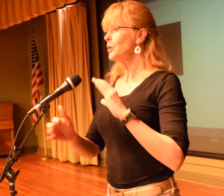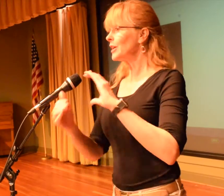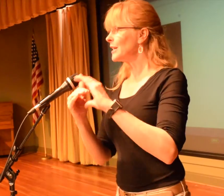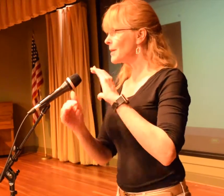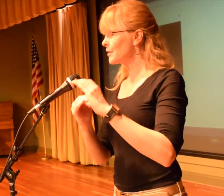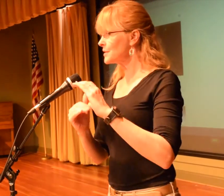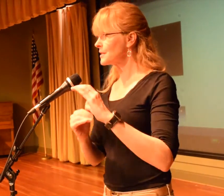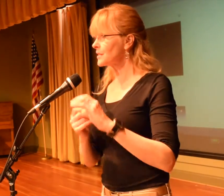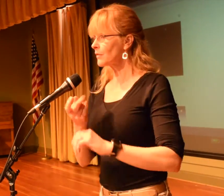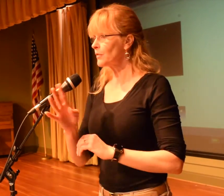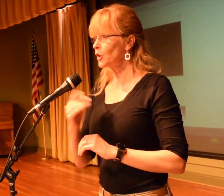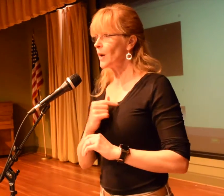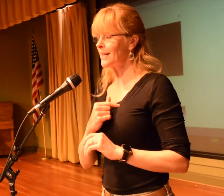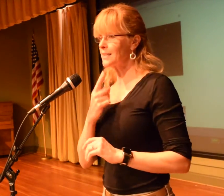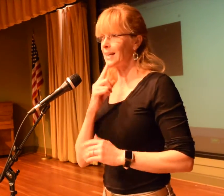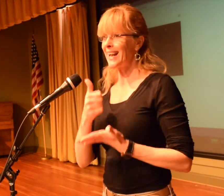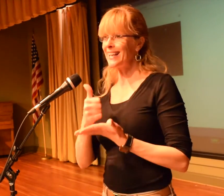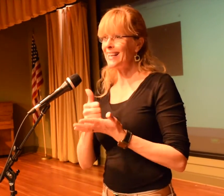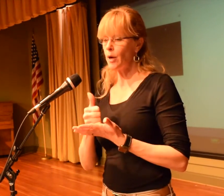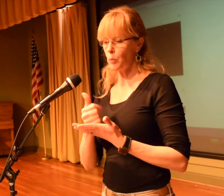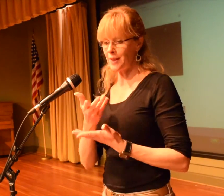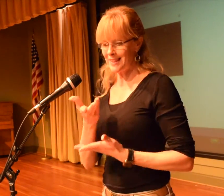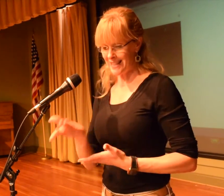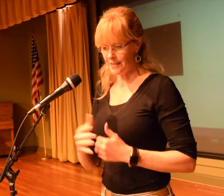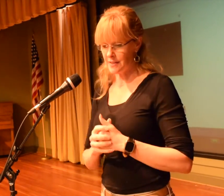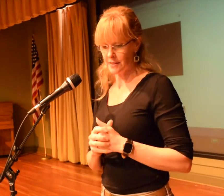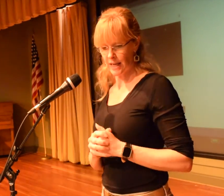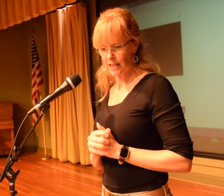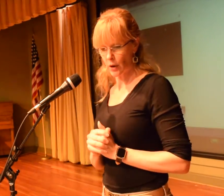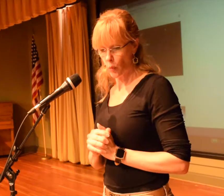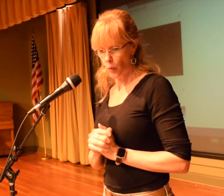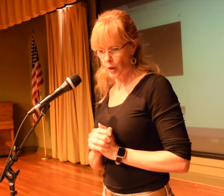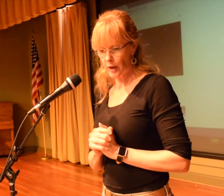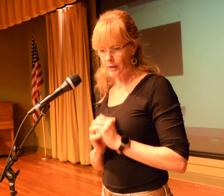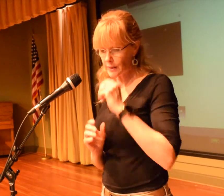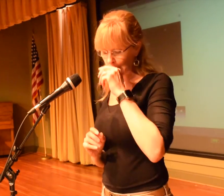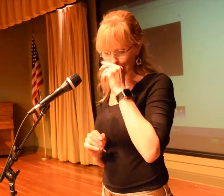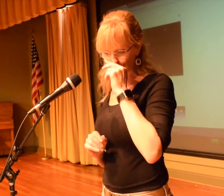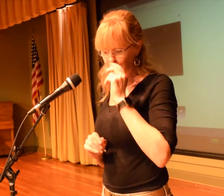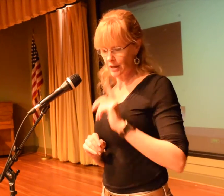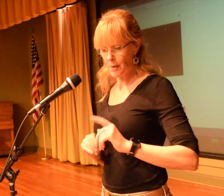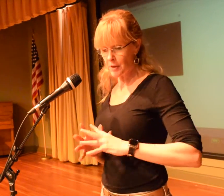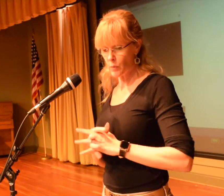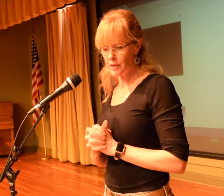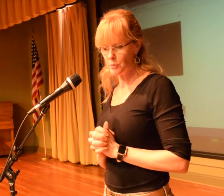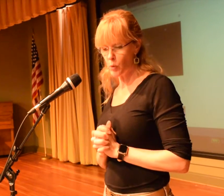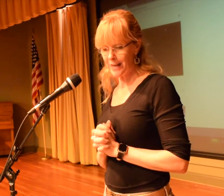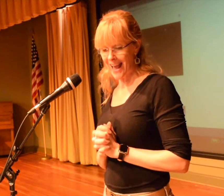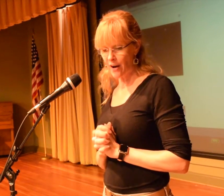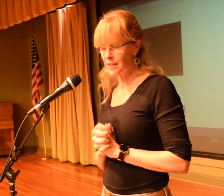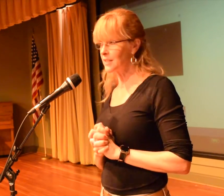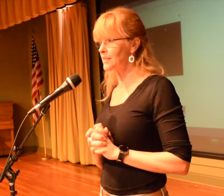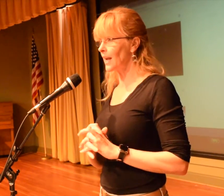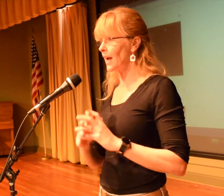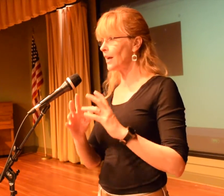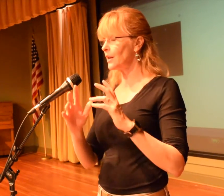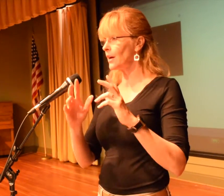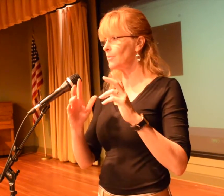From your email, some of you had said, I need help with this. And the couple I wanted to point out is they had a